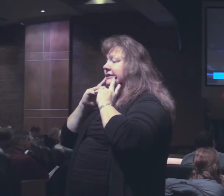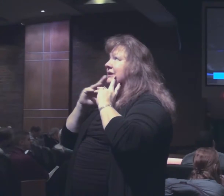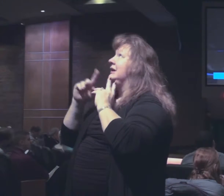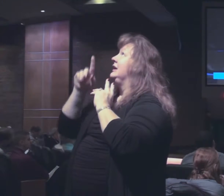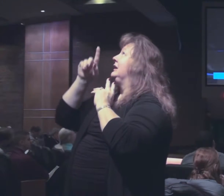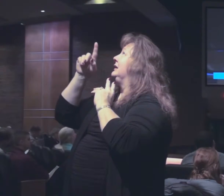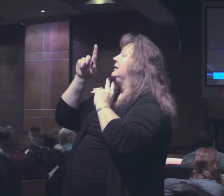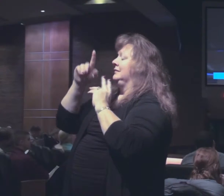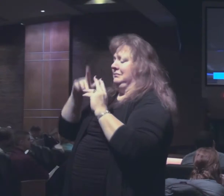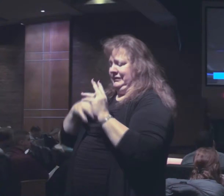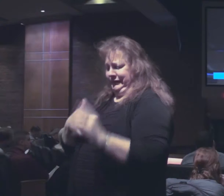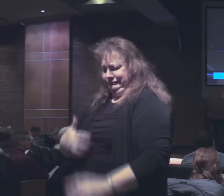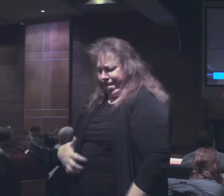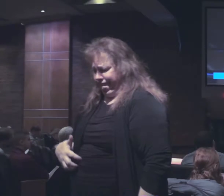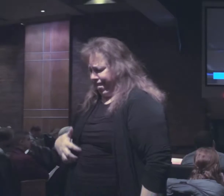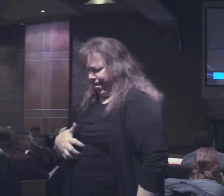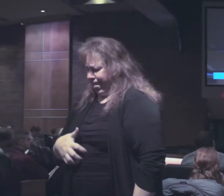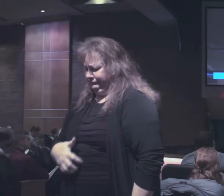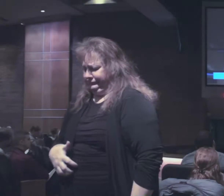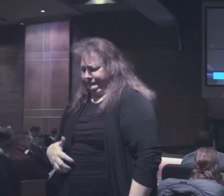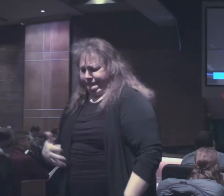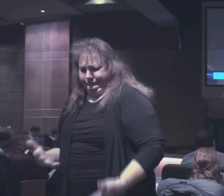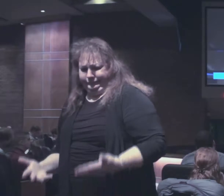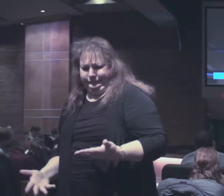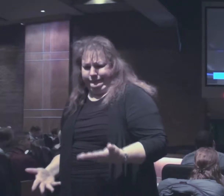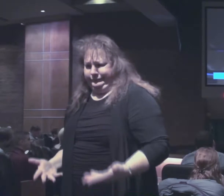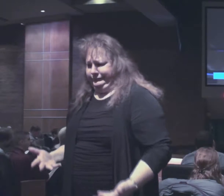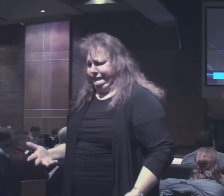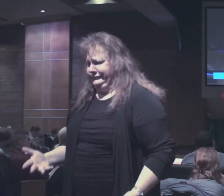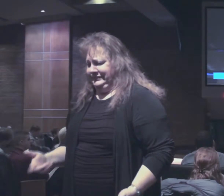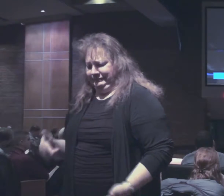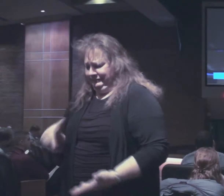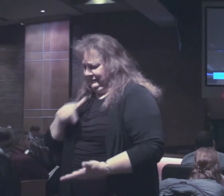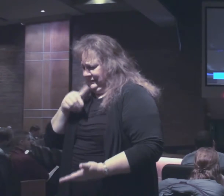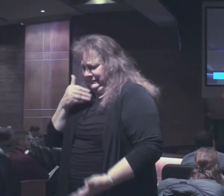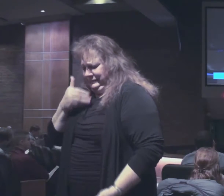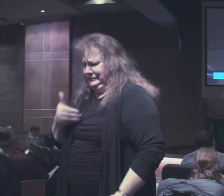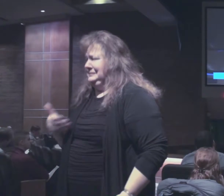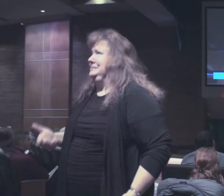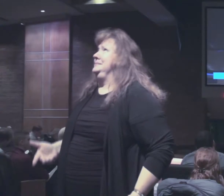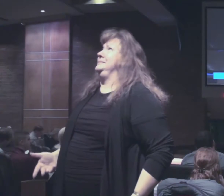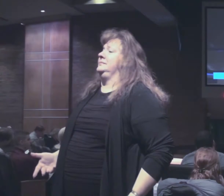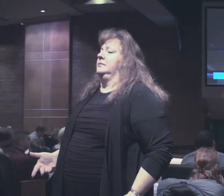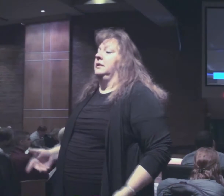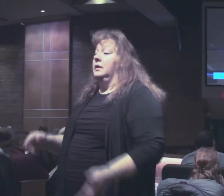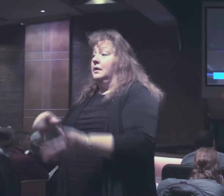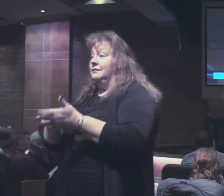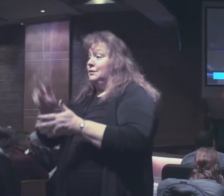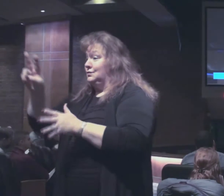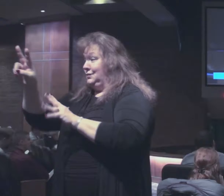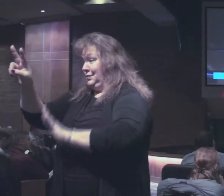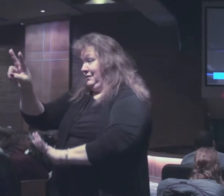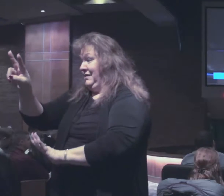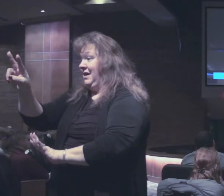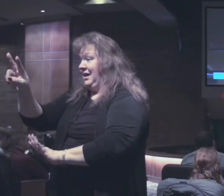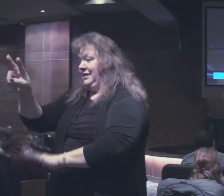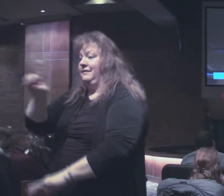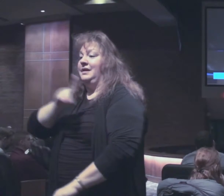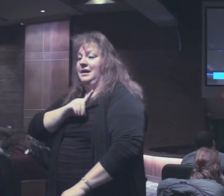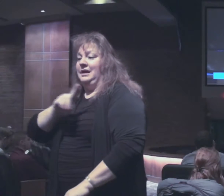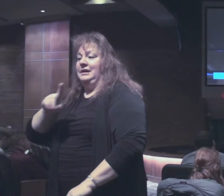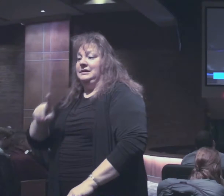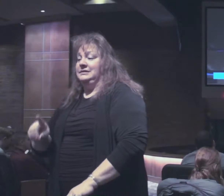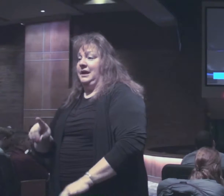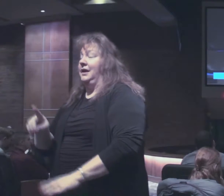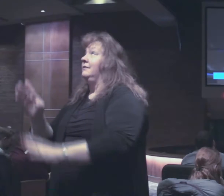is unsettling and unpleasant. So in verses 2 to 5, David turns